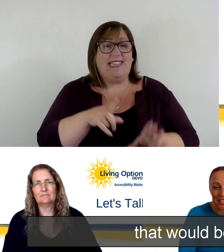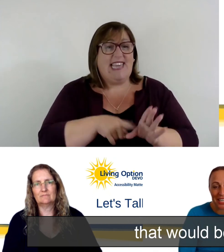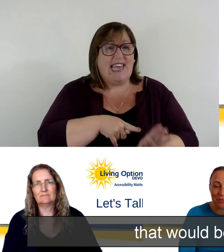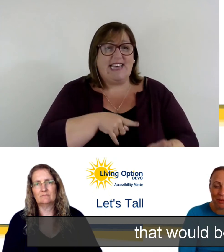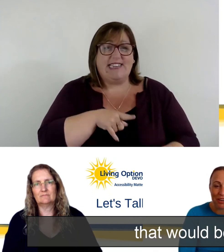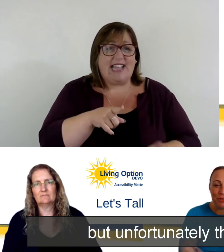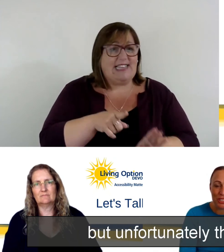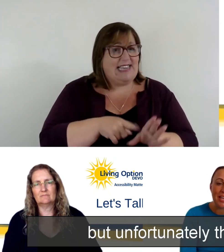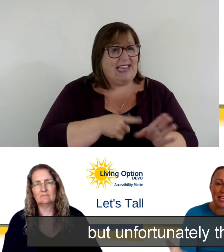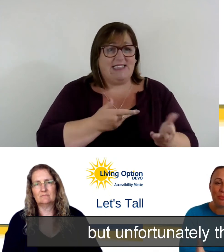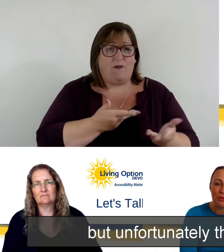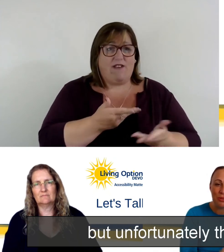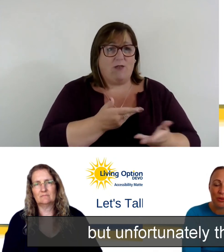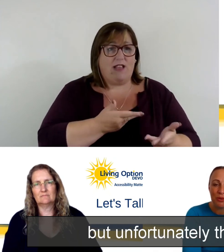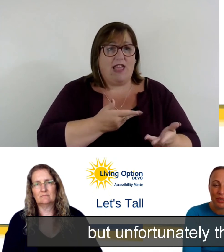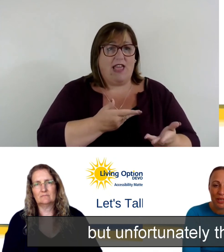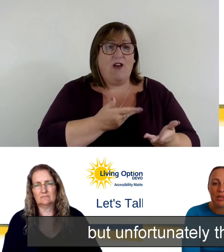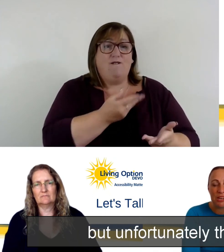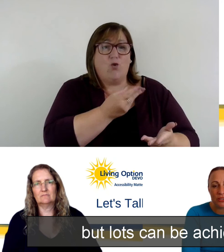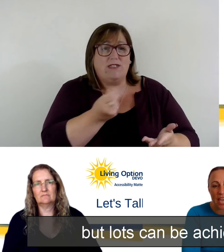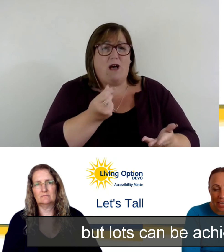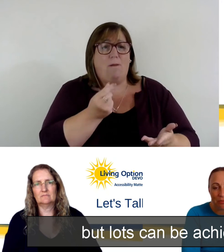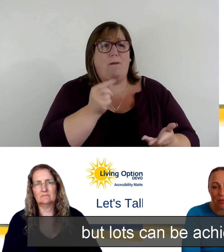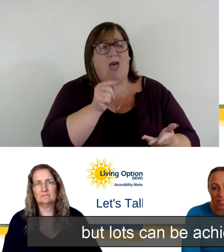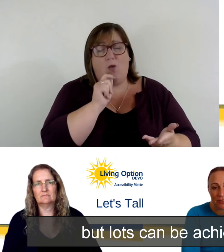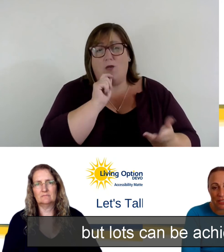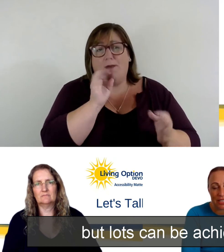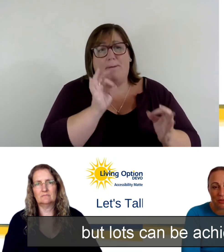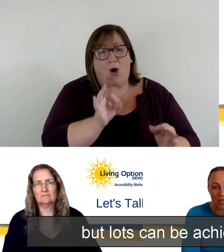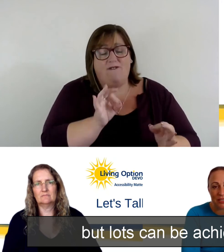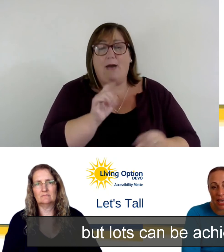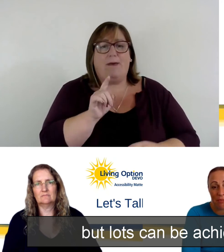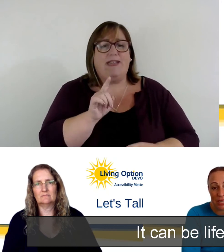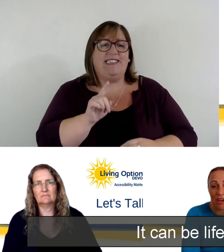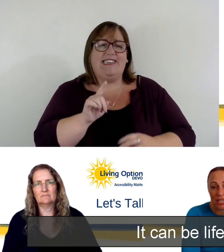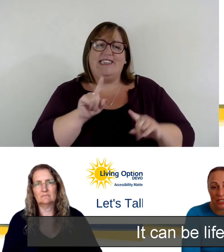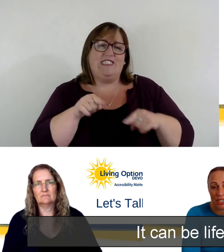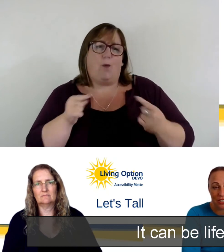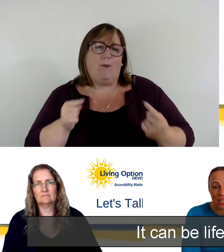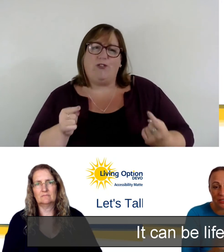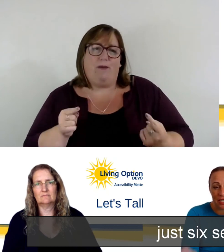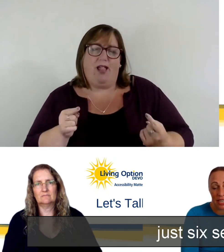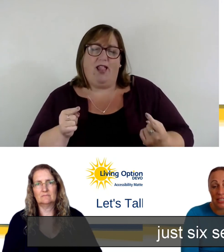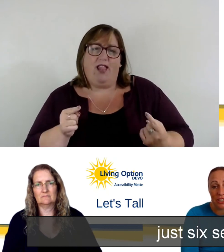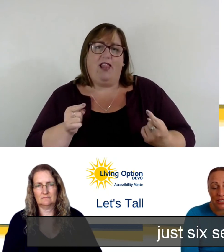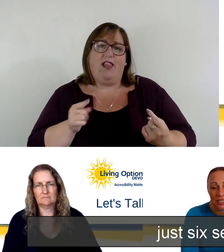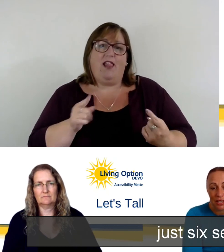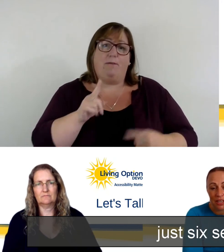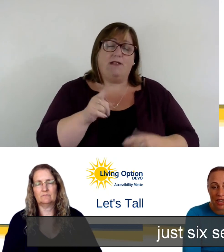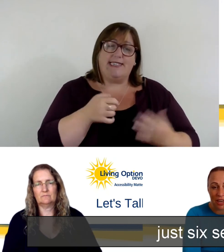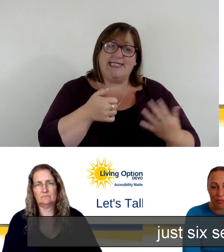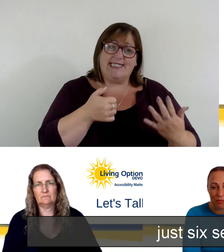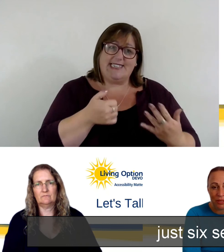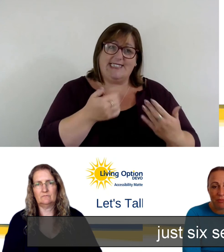would be the ideal, but unfortunately that's not possible. But lots can be achieved in 6 weeks. It can be life-changing, just 6